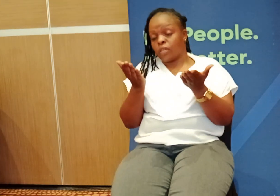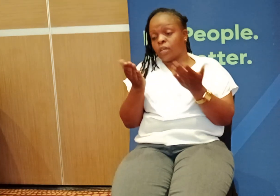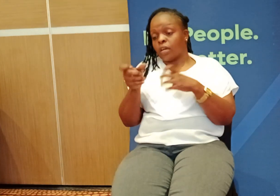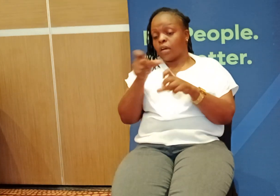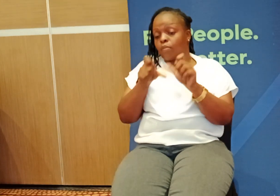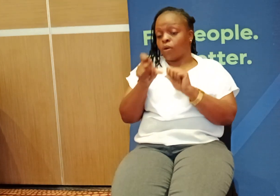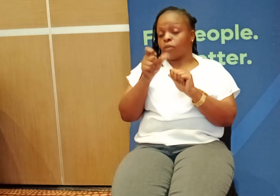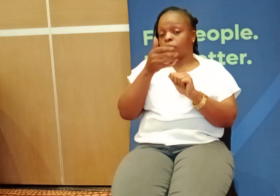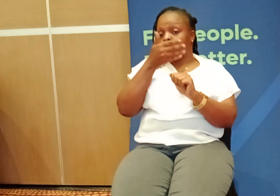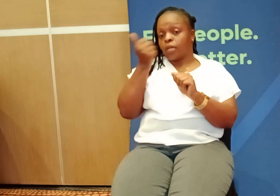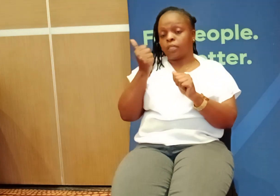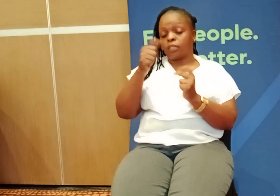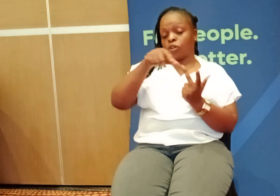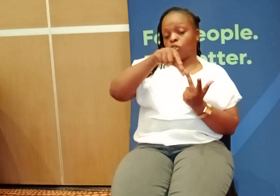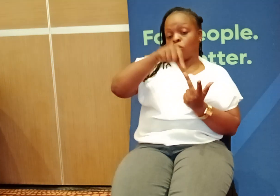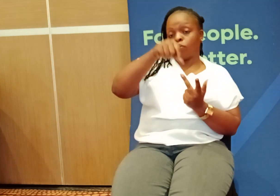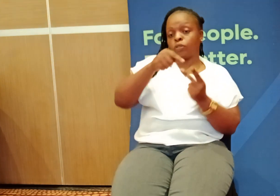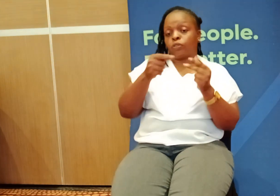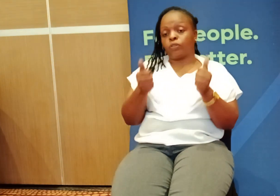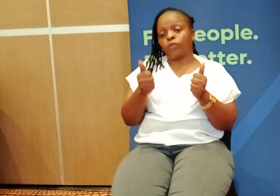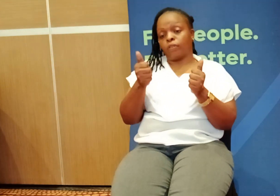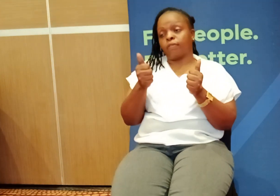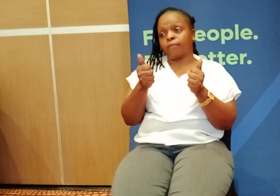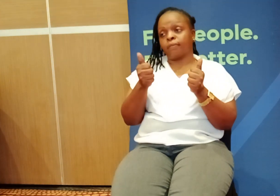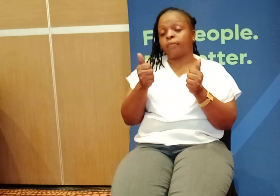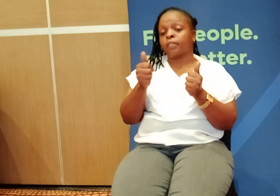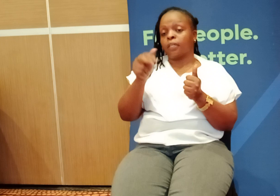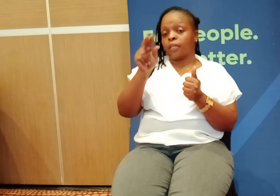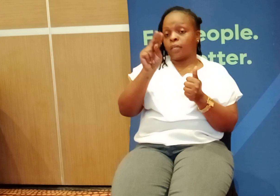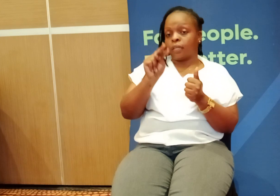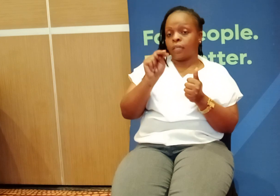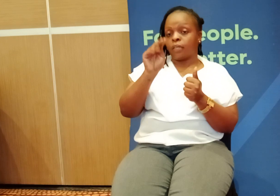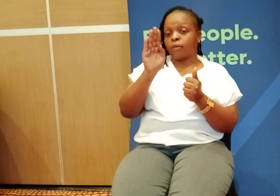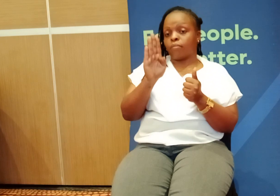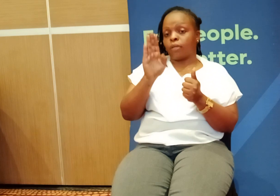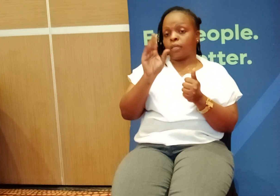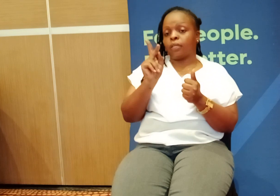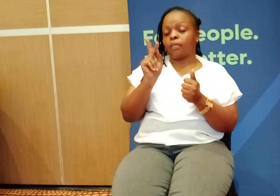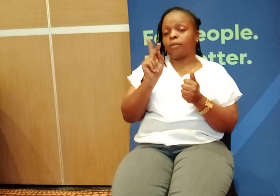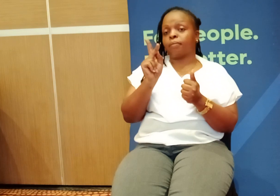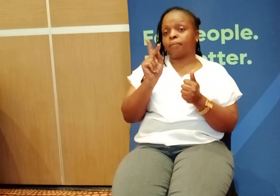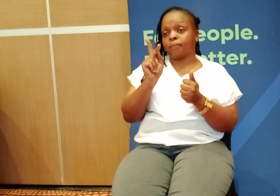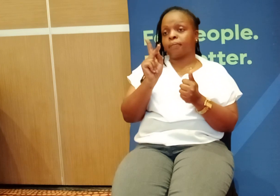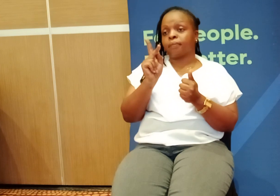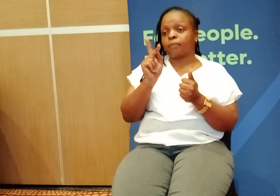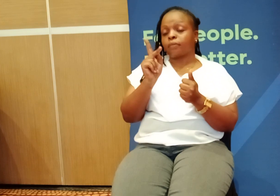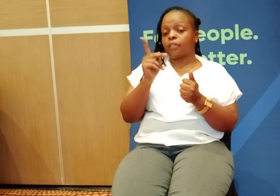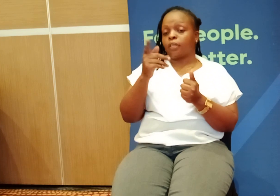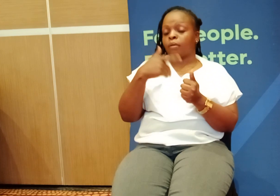of the options to resolve NBK. I am on record. I